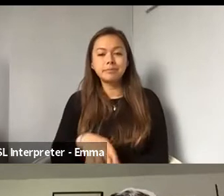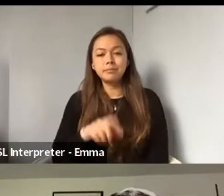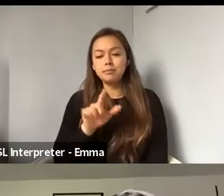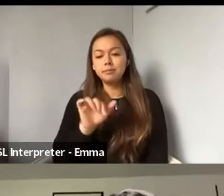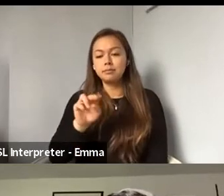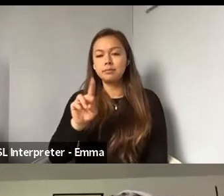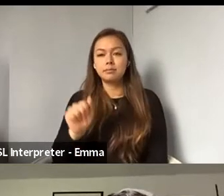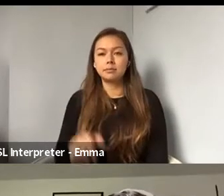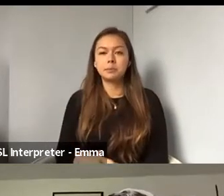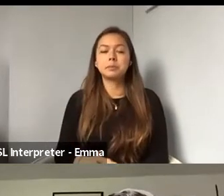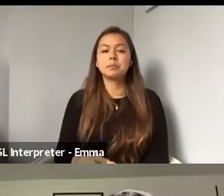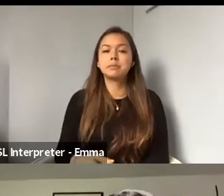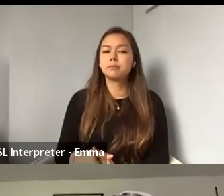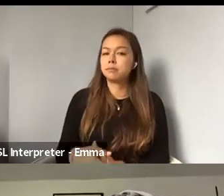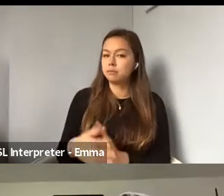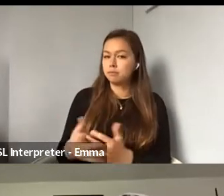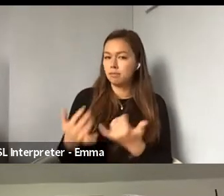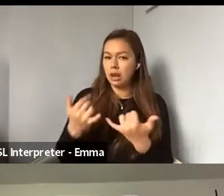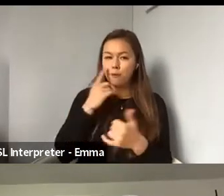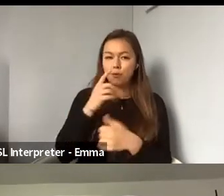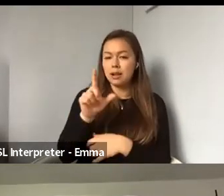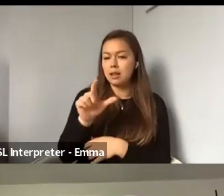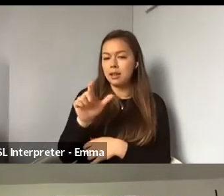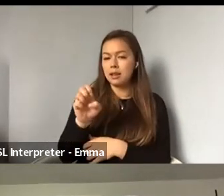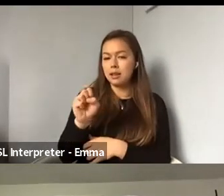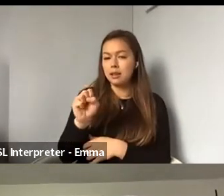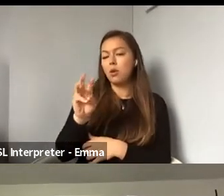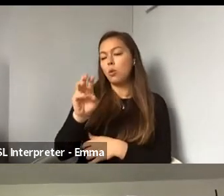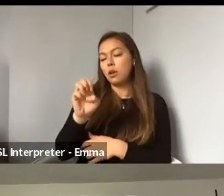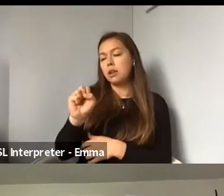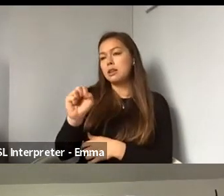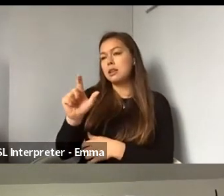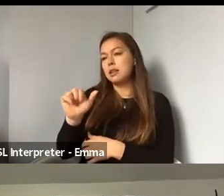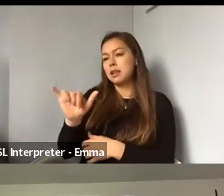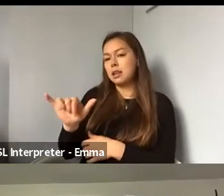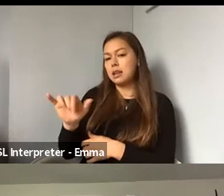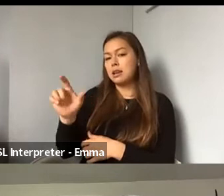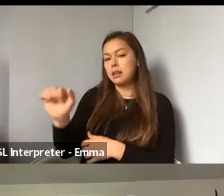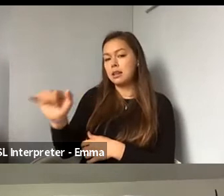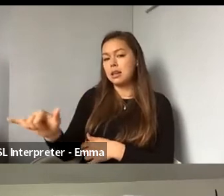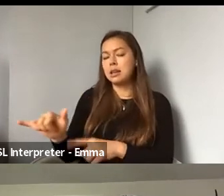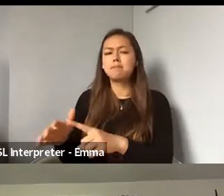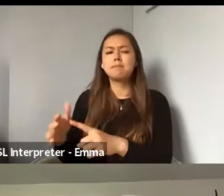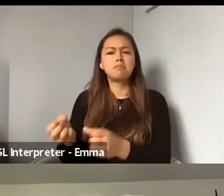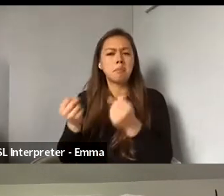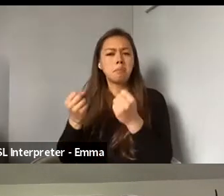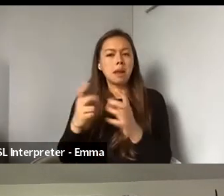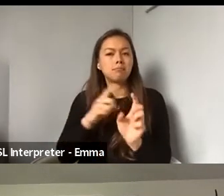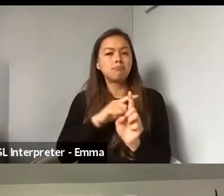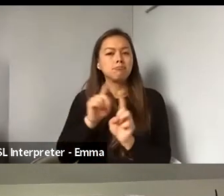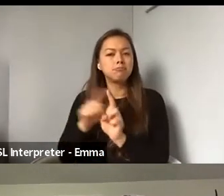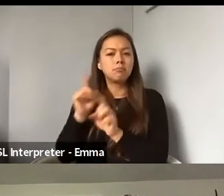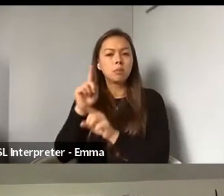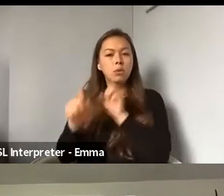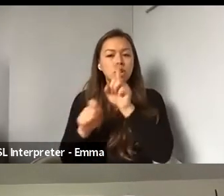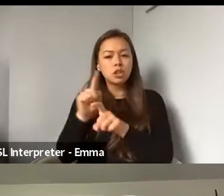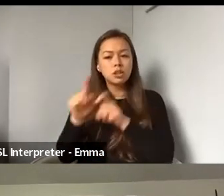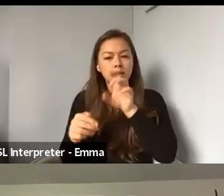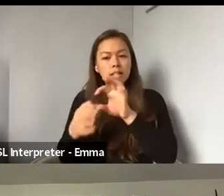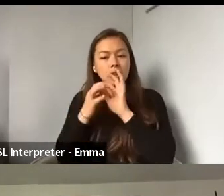questions that came in that were really interested in language. And you mentioned that it's